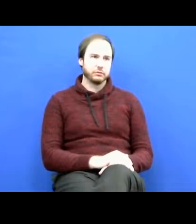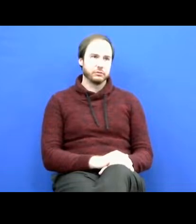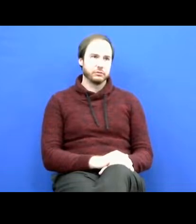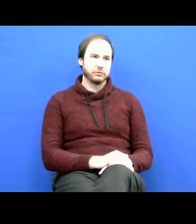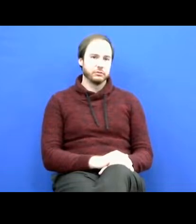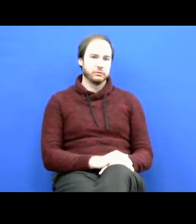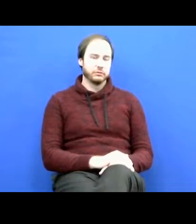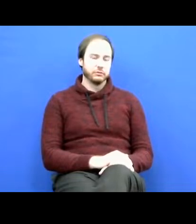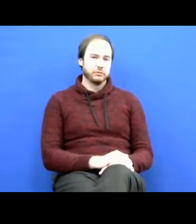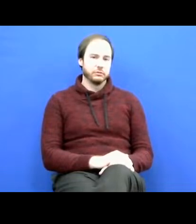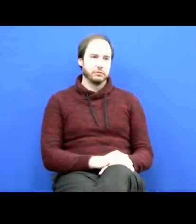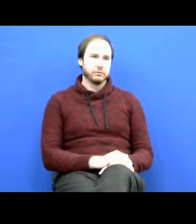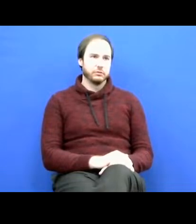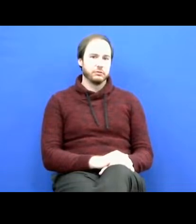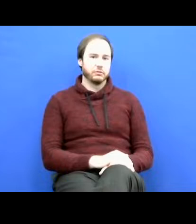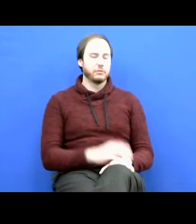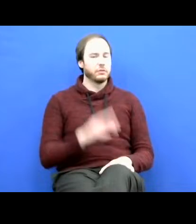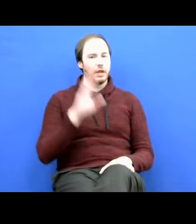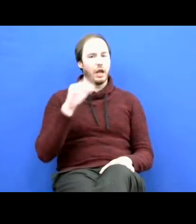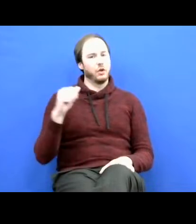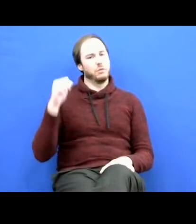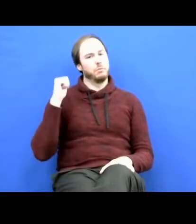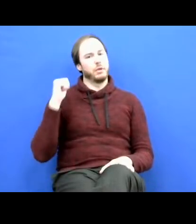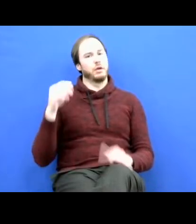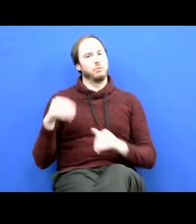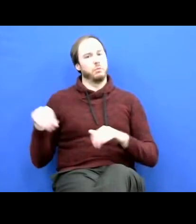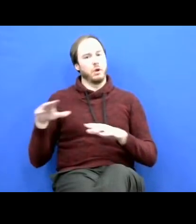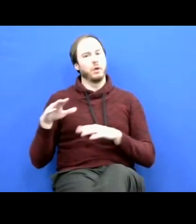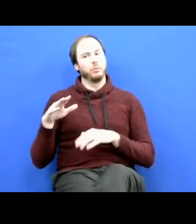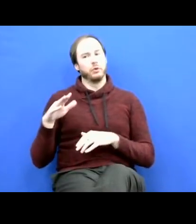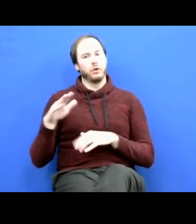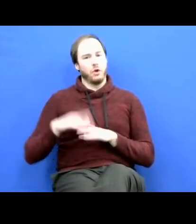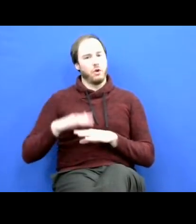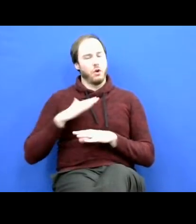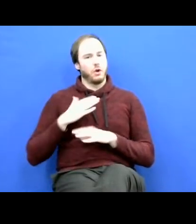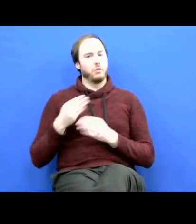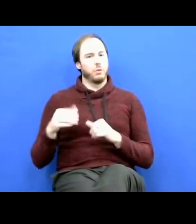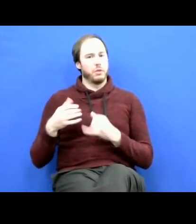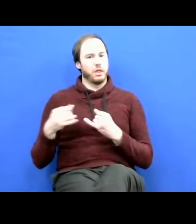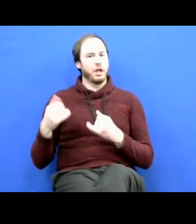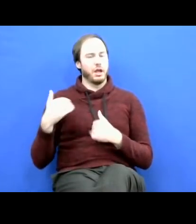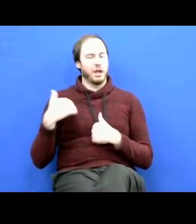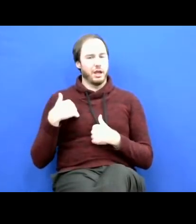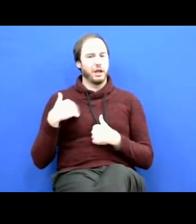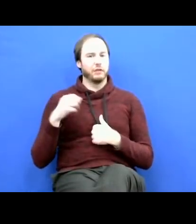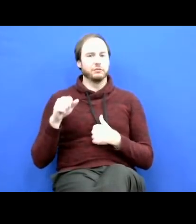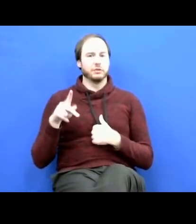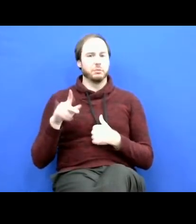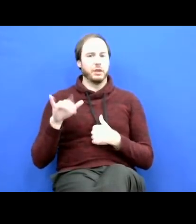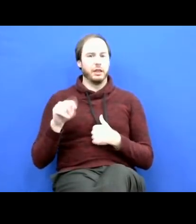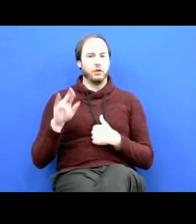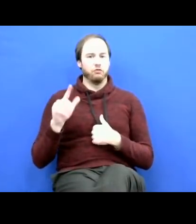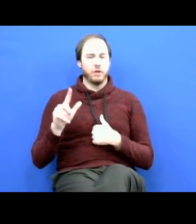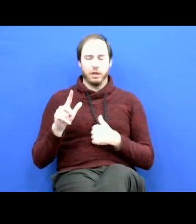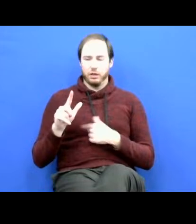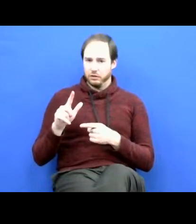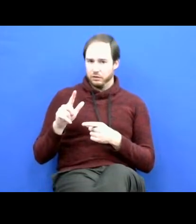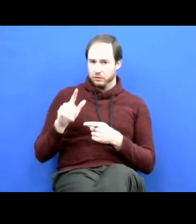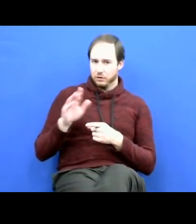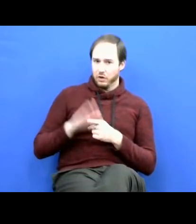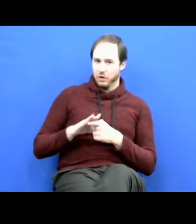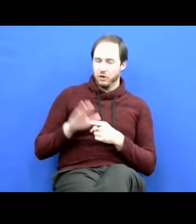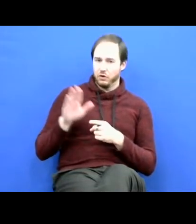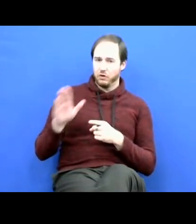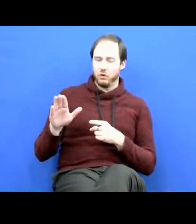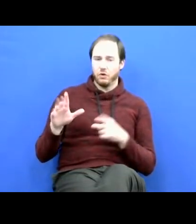there is split rail fence that's on the backside of our property. It's on our property line. Is that on either of those